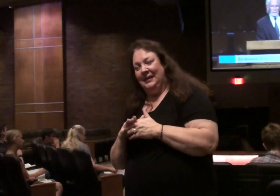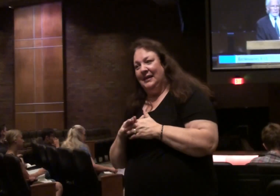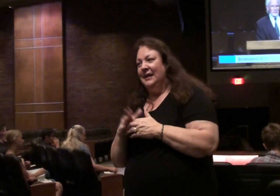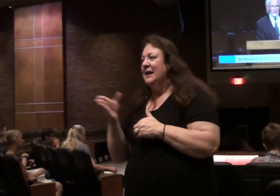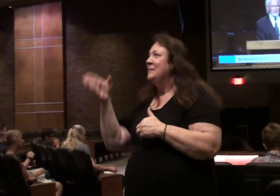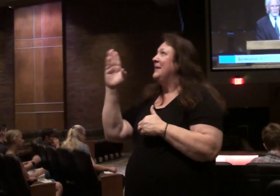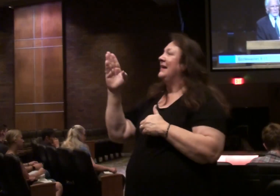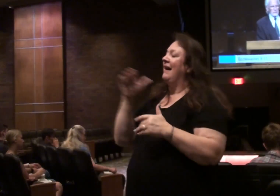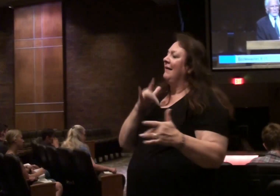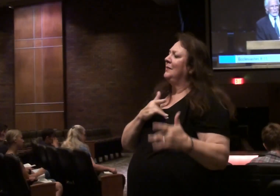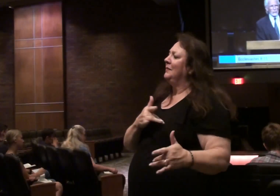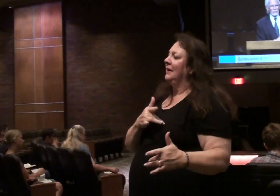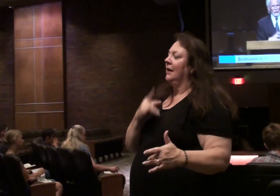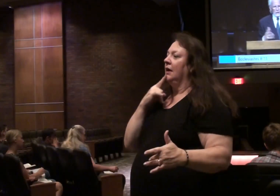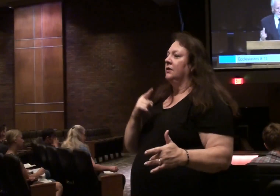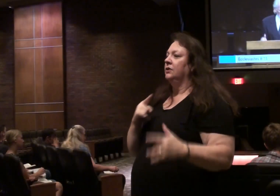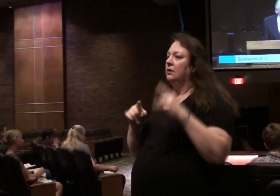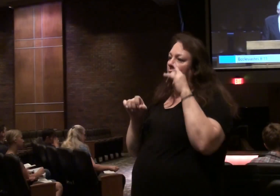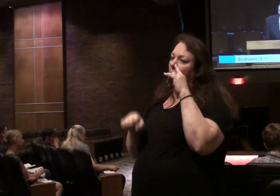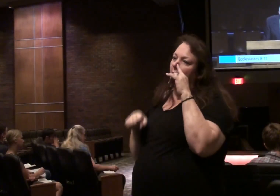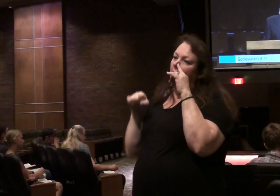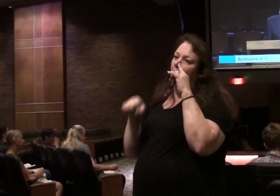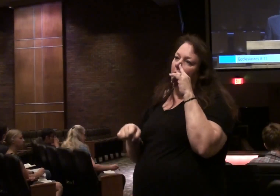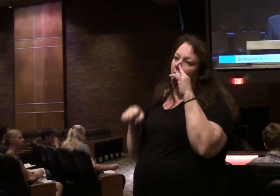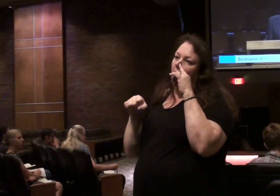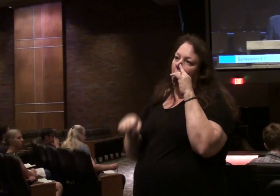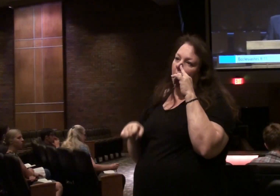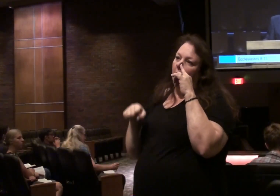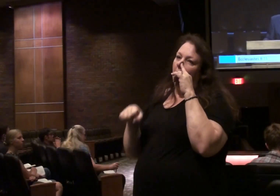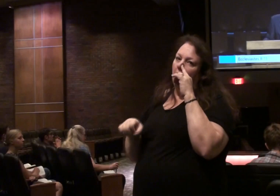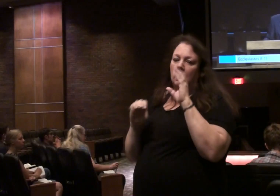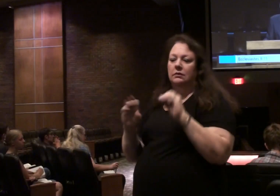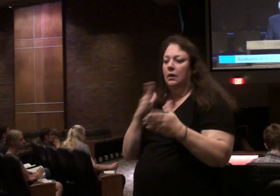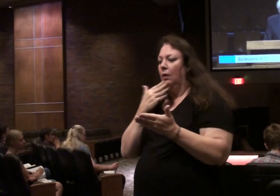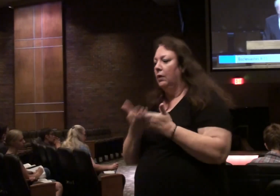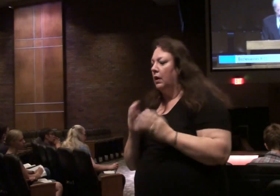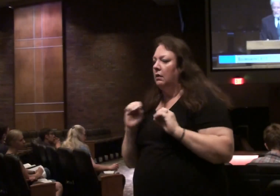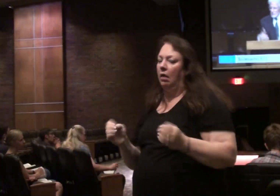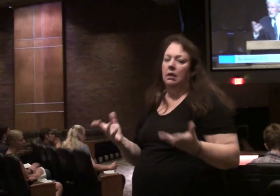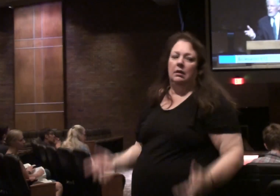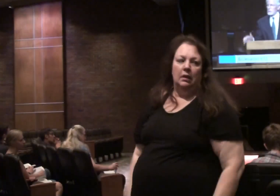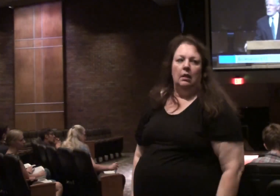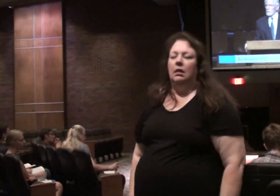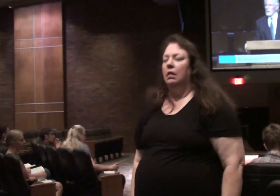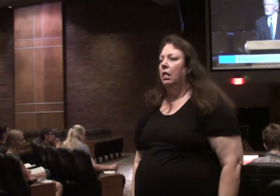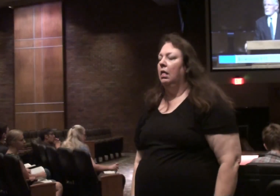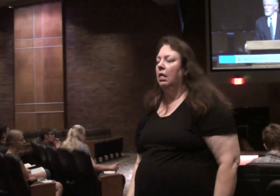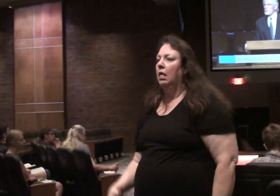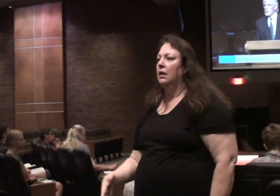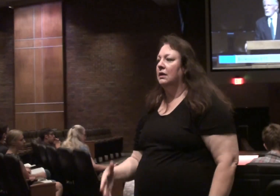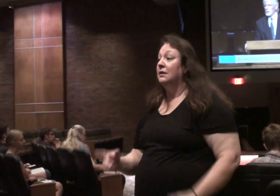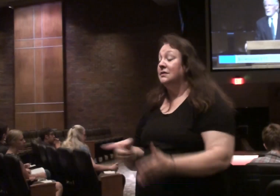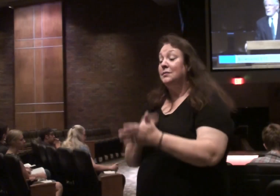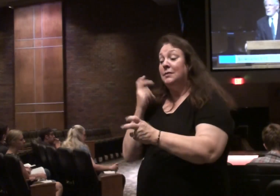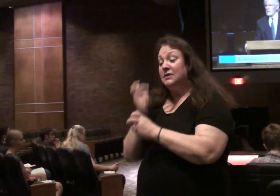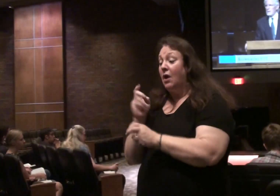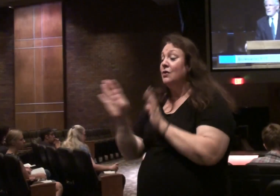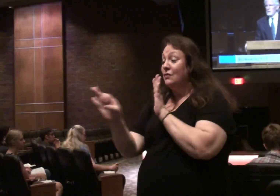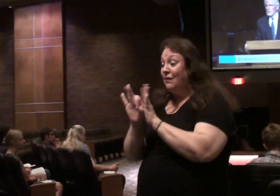God hasn't intended his people just to grind it out and I can't find any good in this day or any day. Some days it's going to be hard to find the